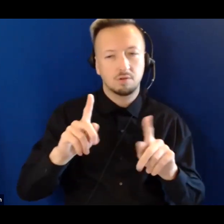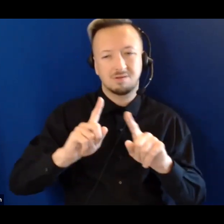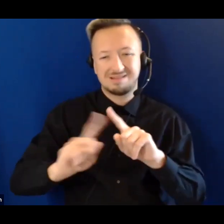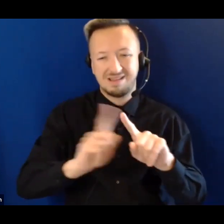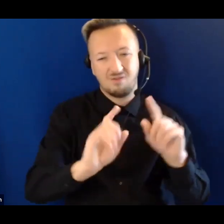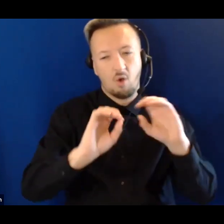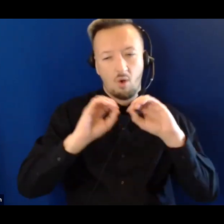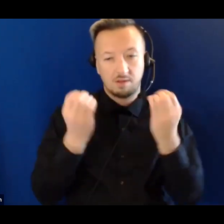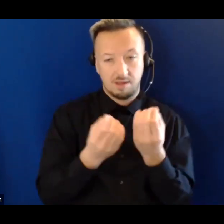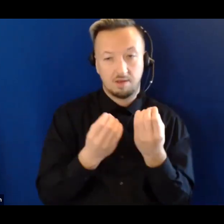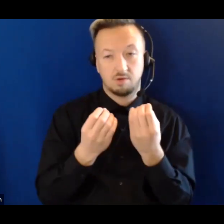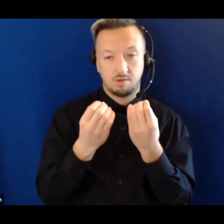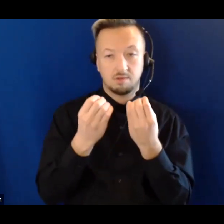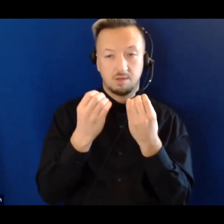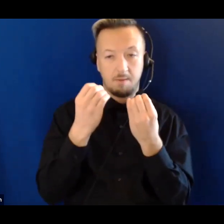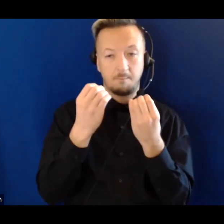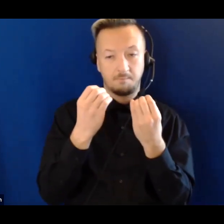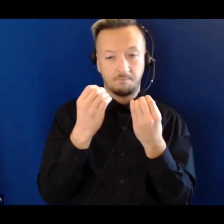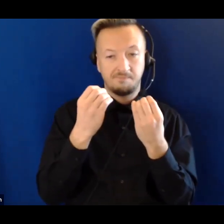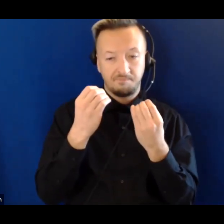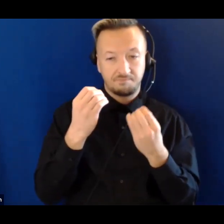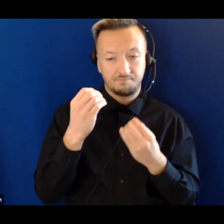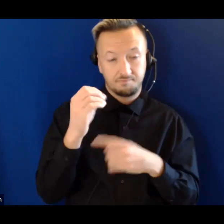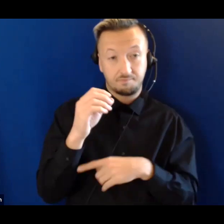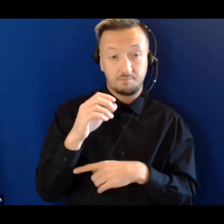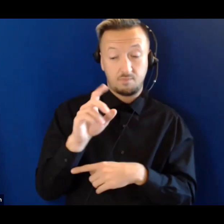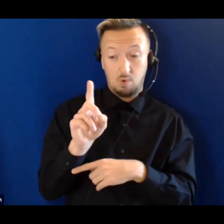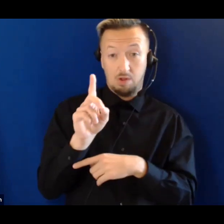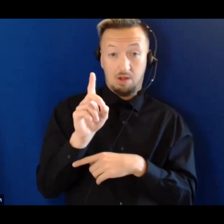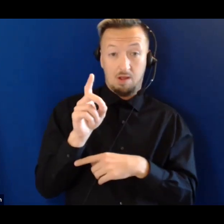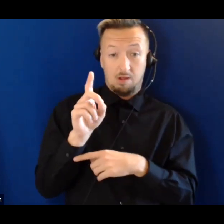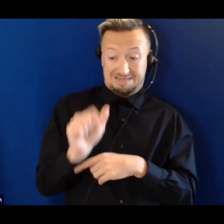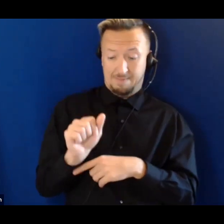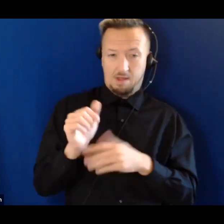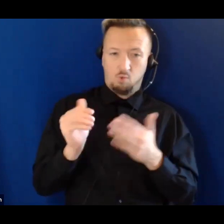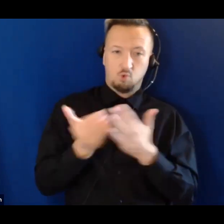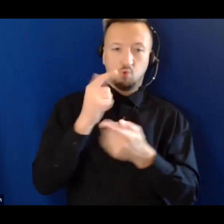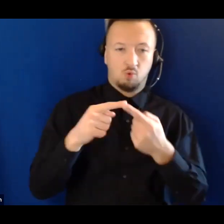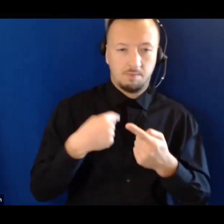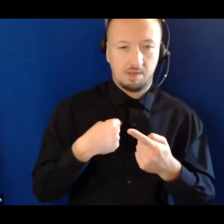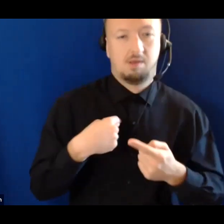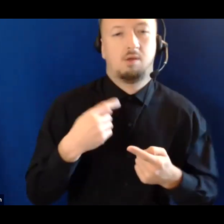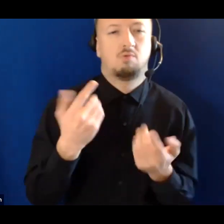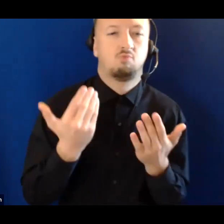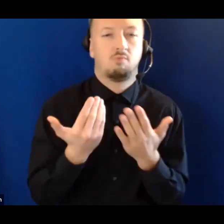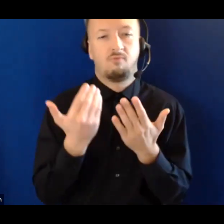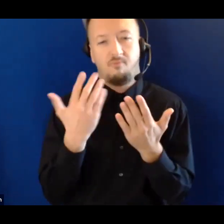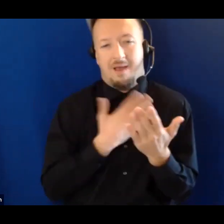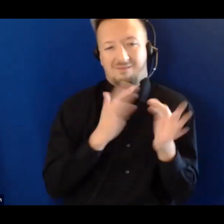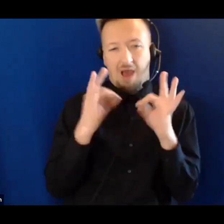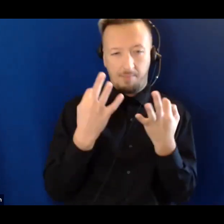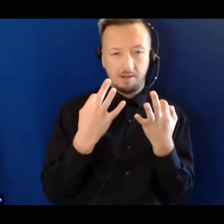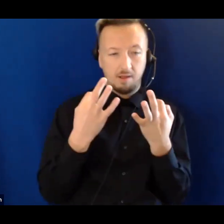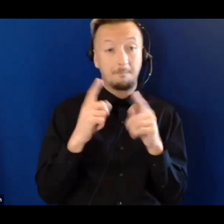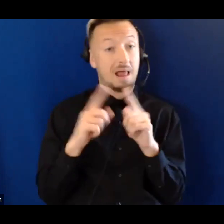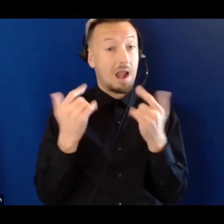that are helpful. And just having a disability was really new for me, and it was really new for my family. But now it's